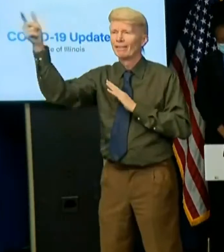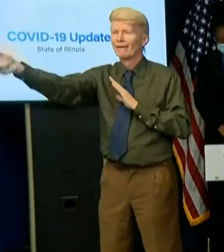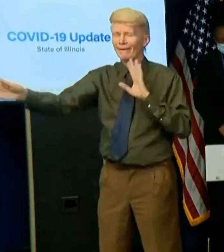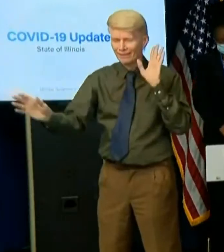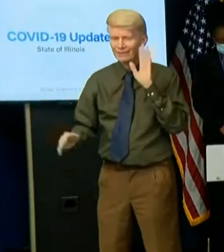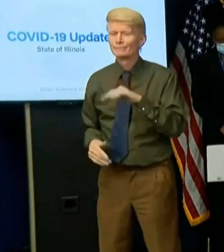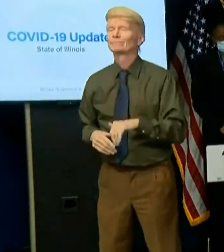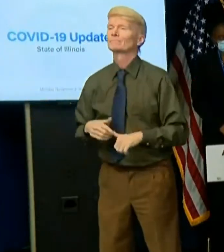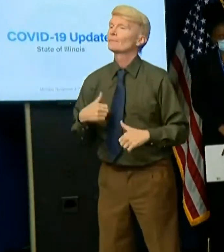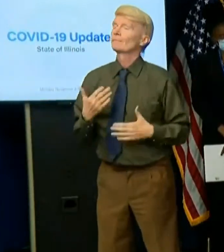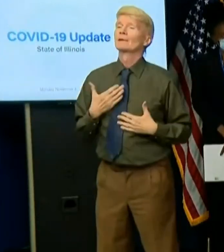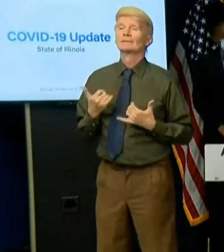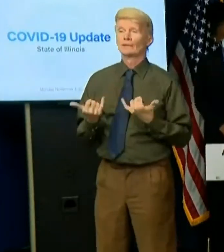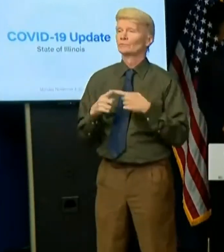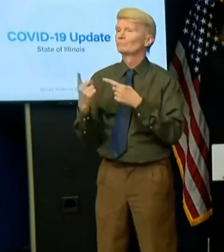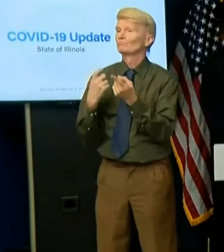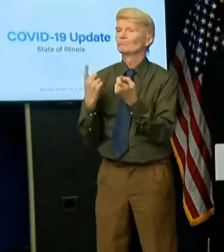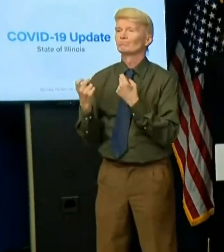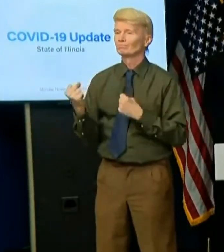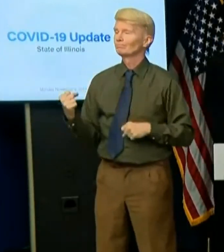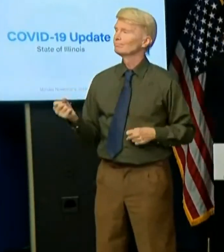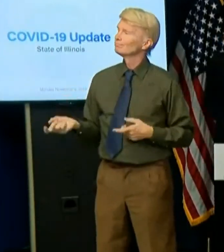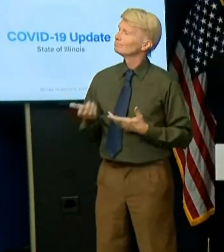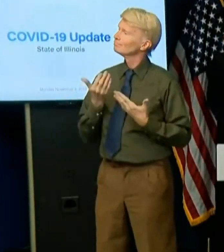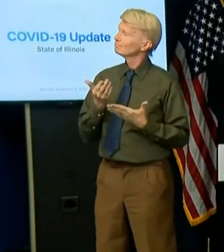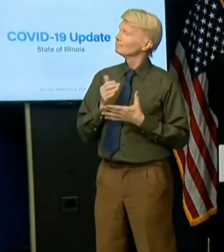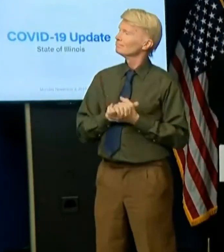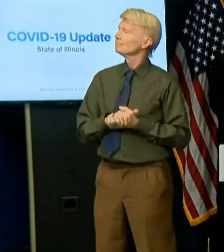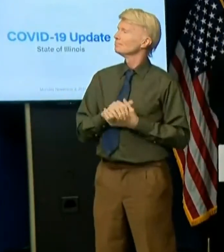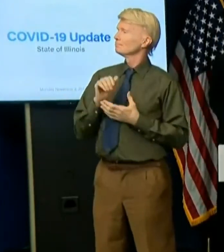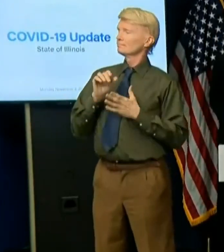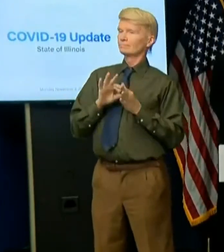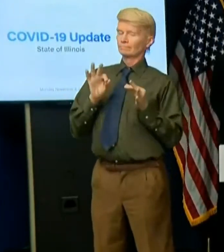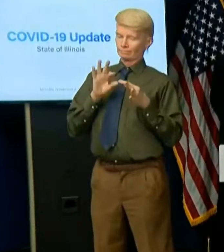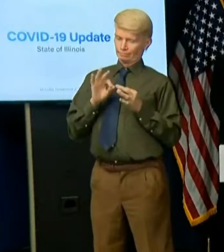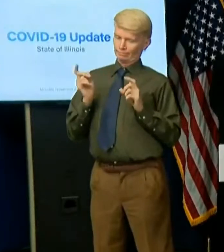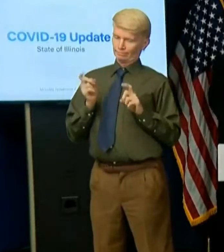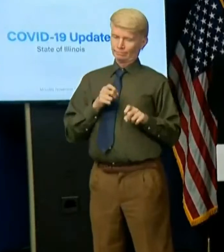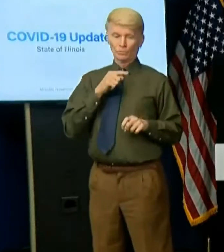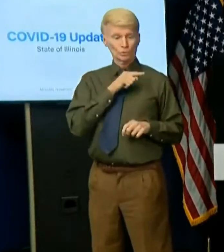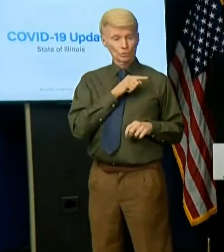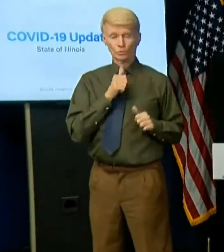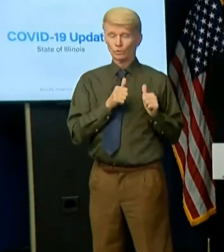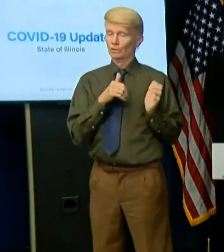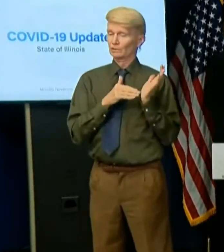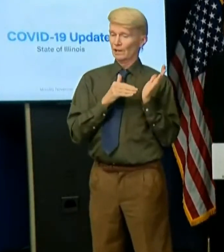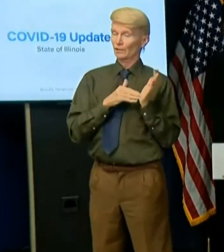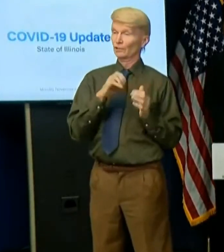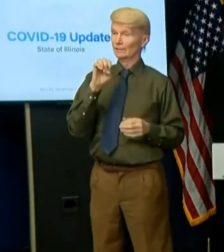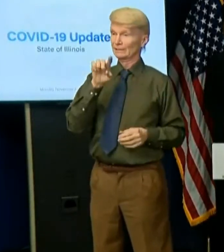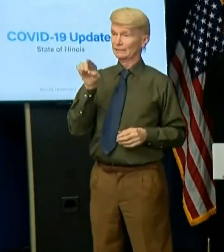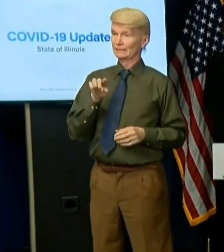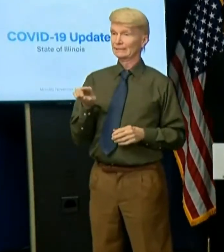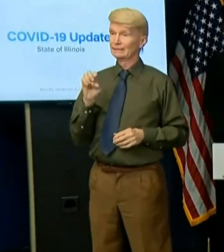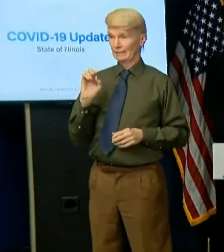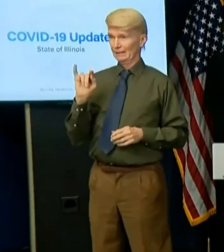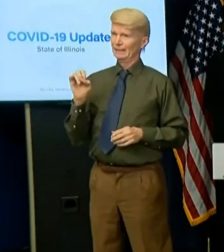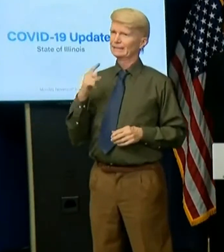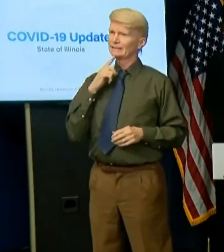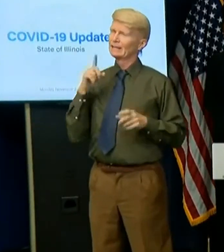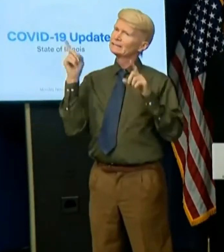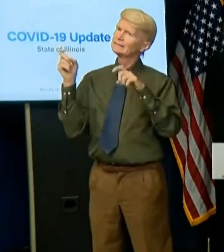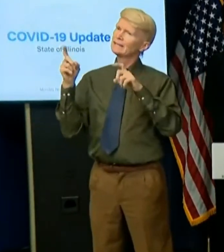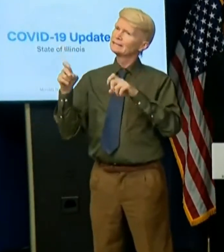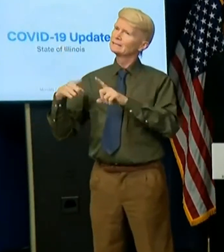happy to take any questions. You want to start on Yep. mine? Okay. John O'Connor at the AP. Would you or Dr. Ezike explain why the state is reporting test positivity